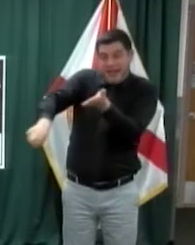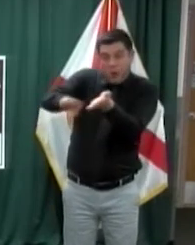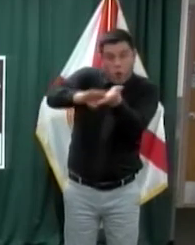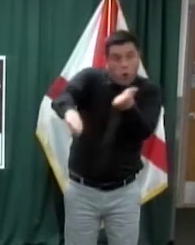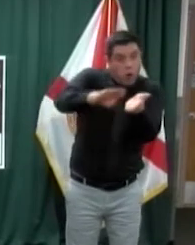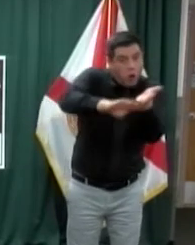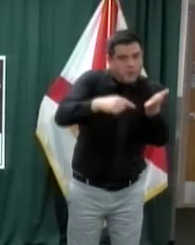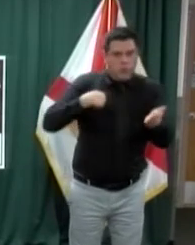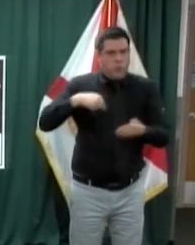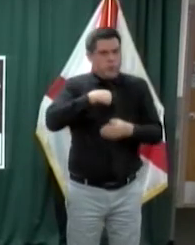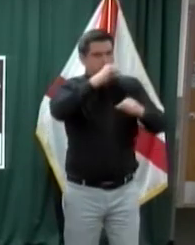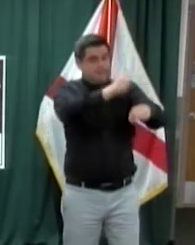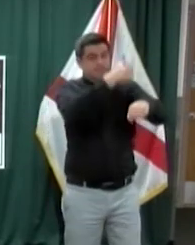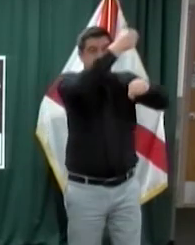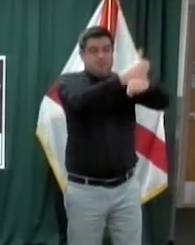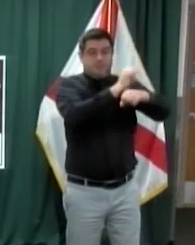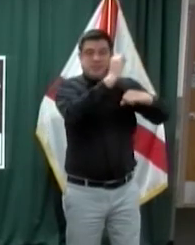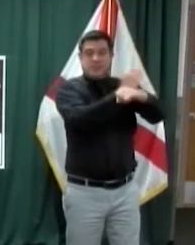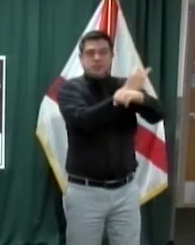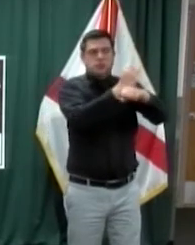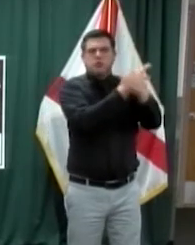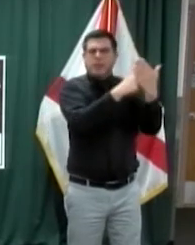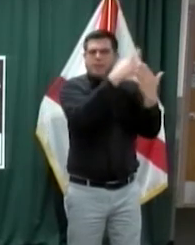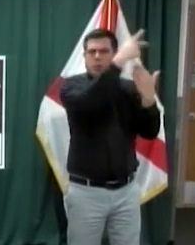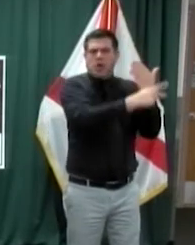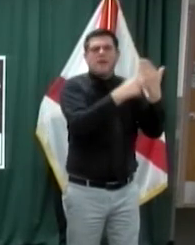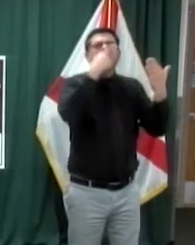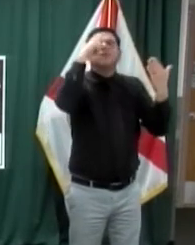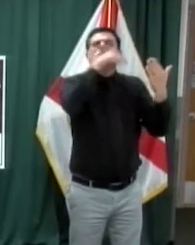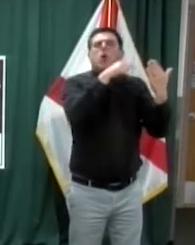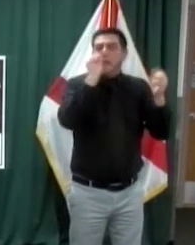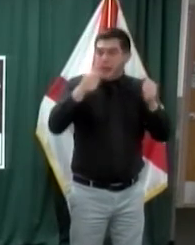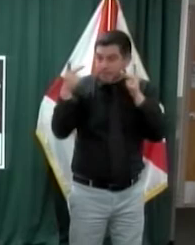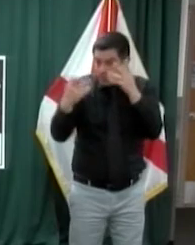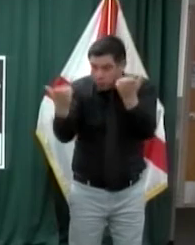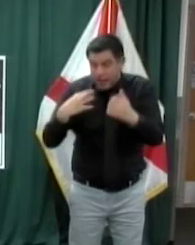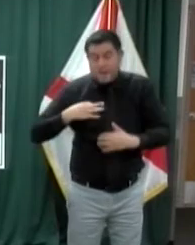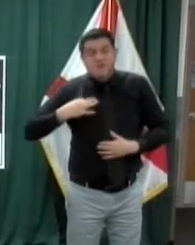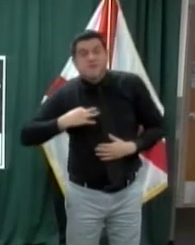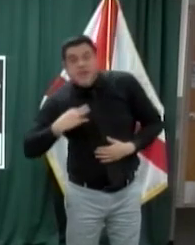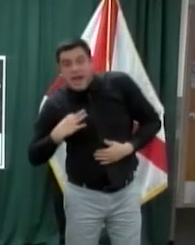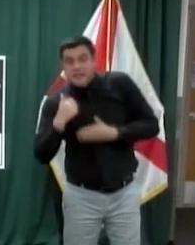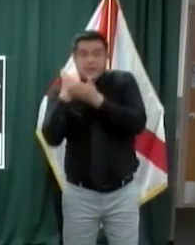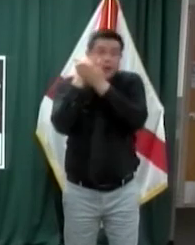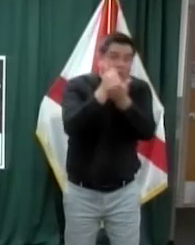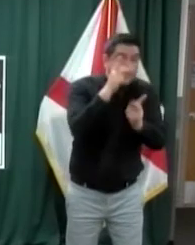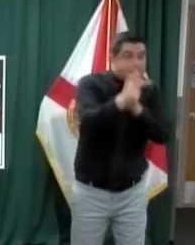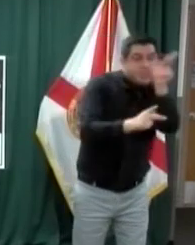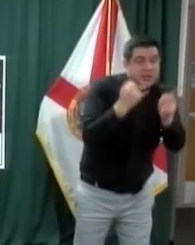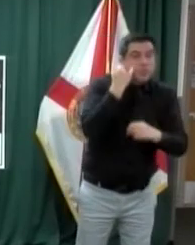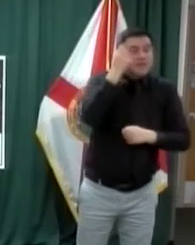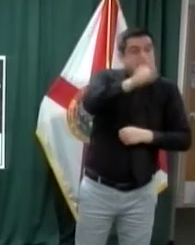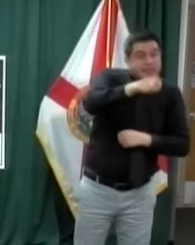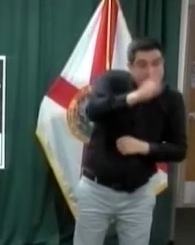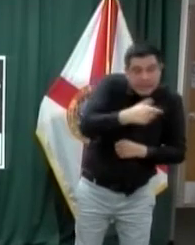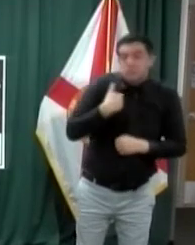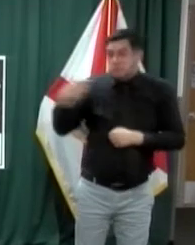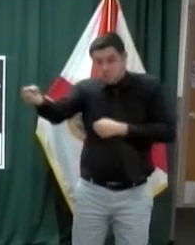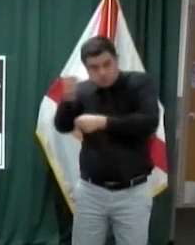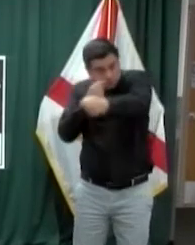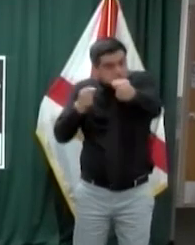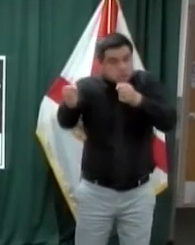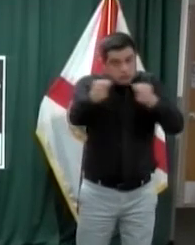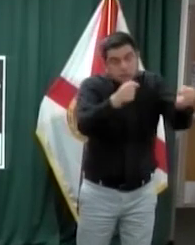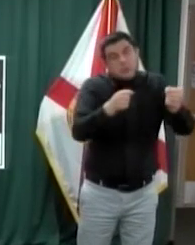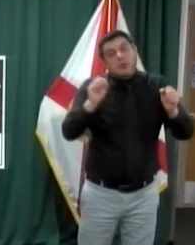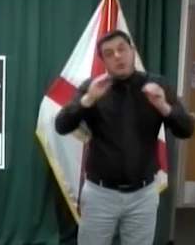humanitarian outreach. We're looking to actually hire in an internship at a $14 an hour wage, laid off